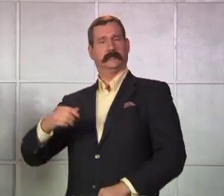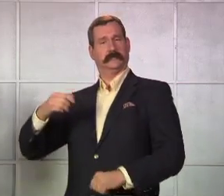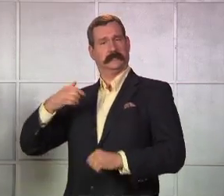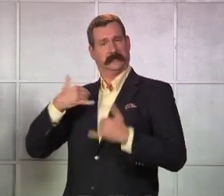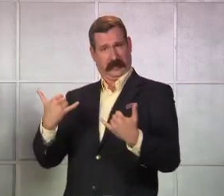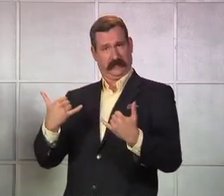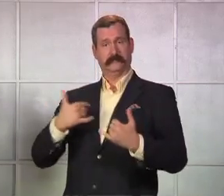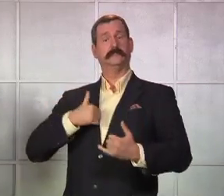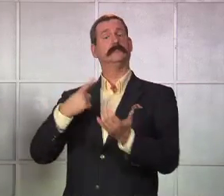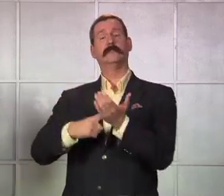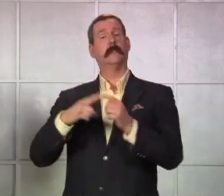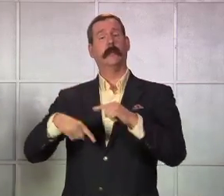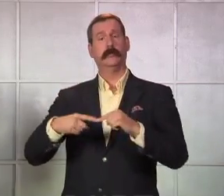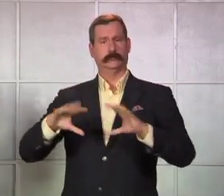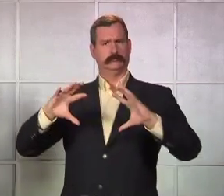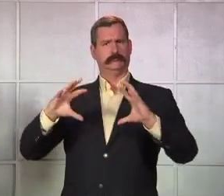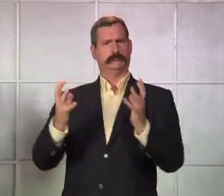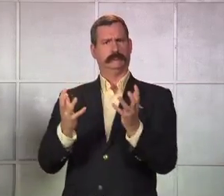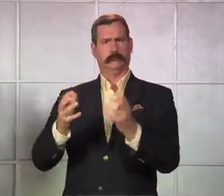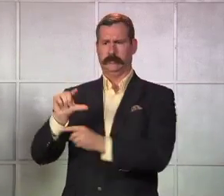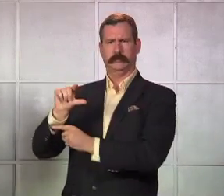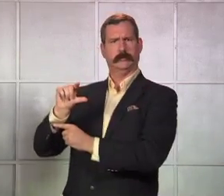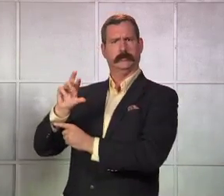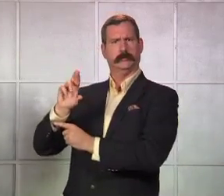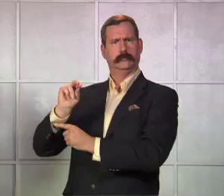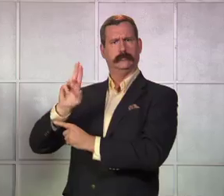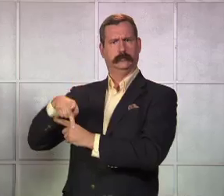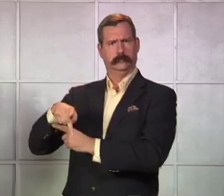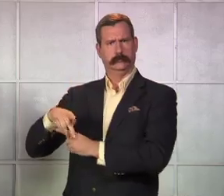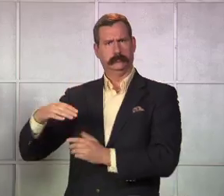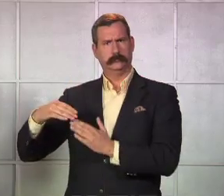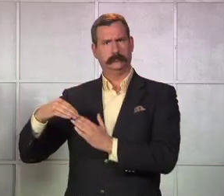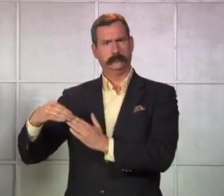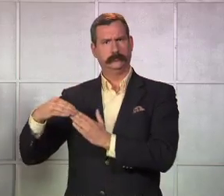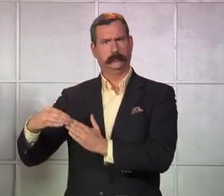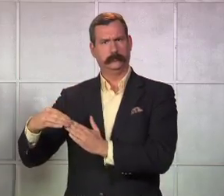Today's topic is group leadership.